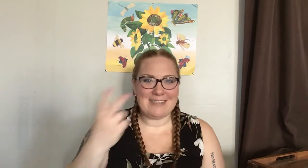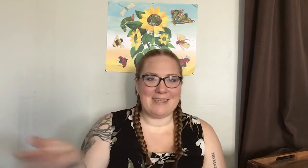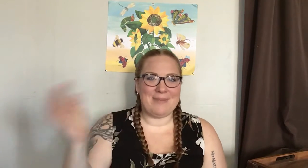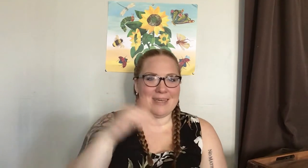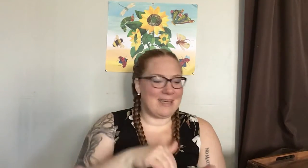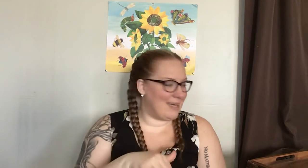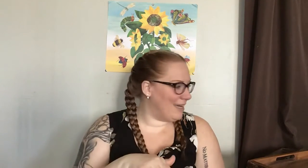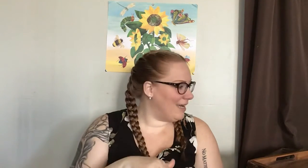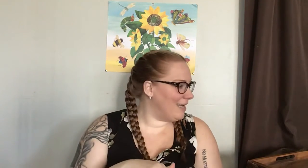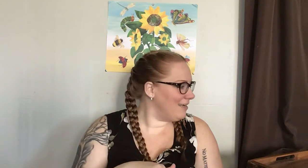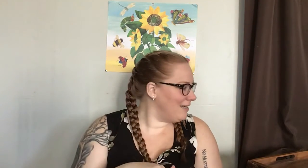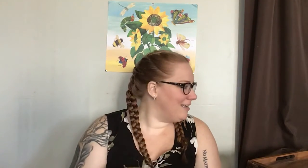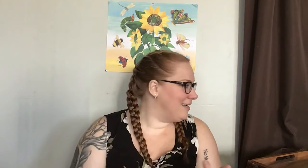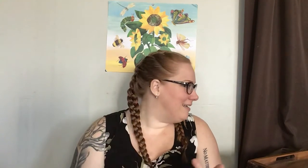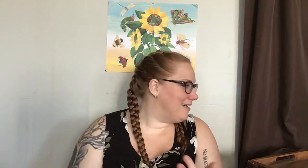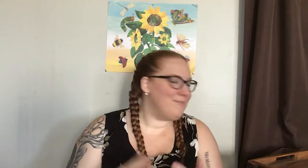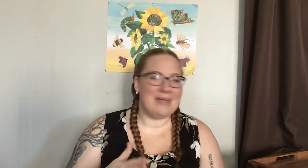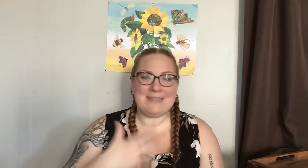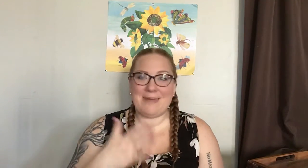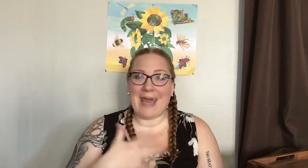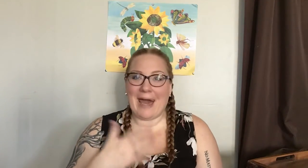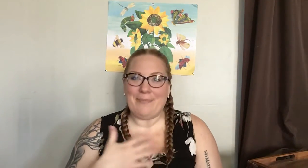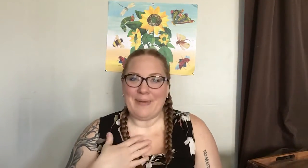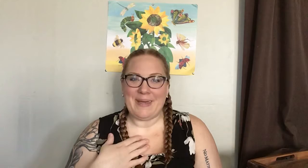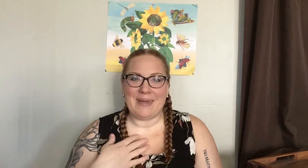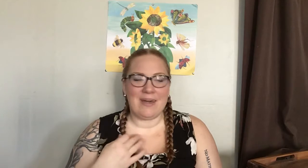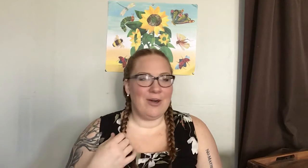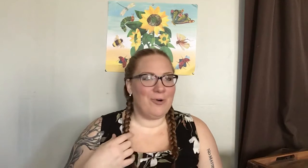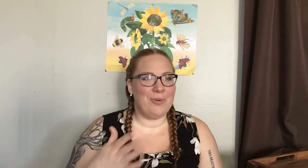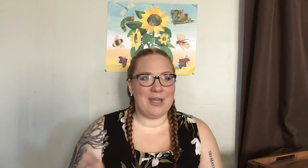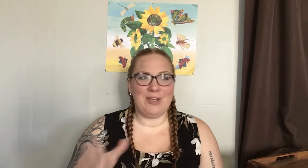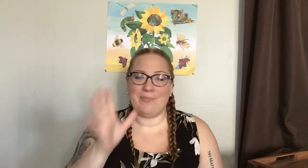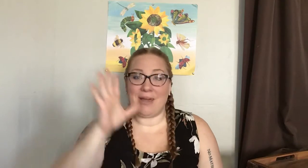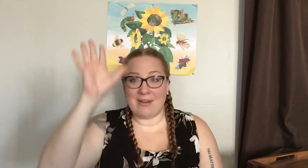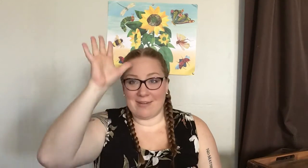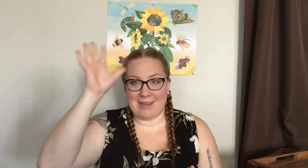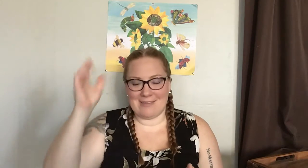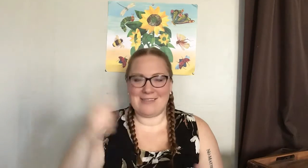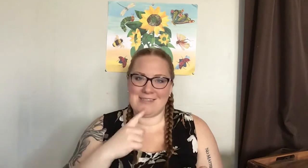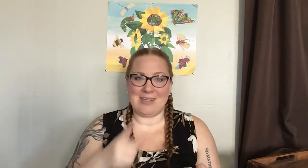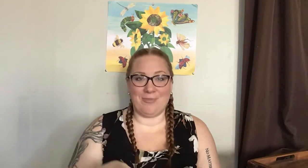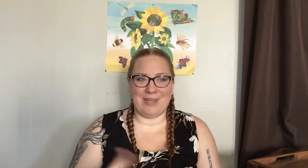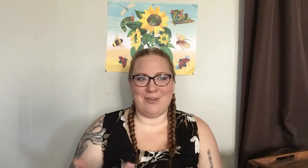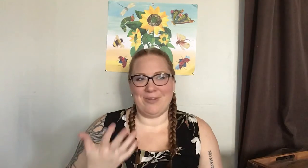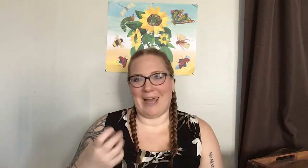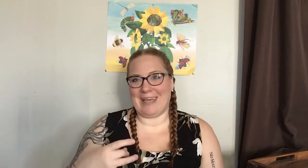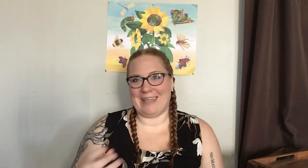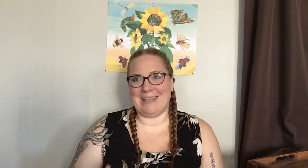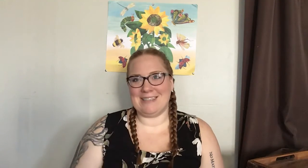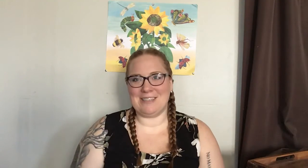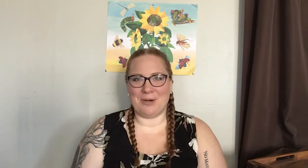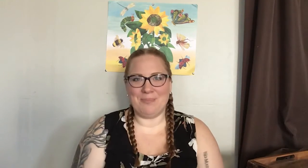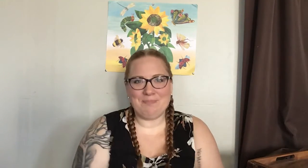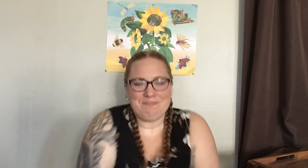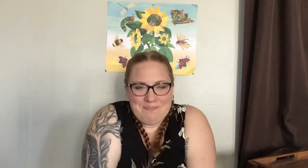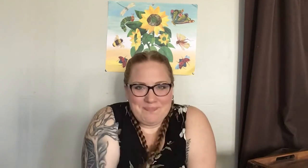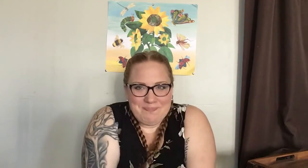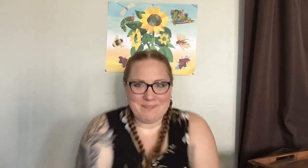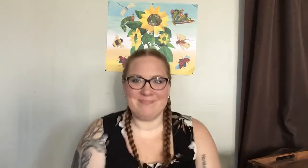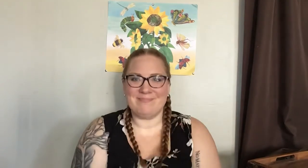me again. Makes me happy when your parents tell me you like these. So